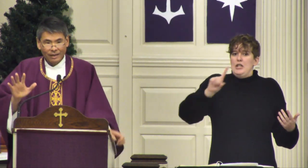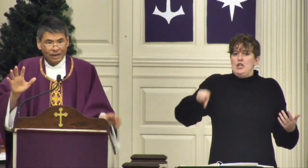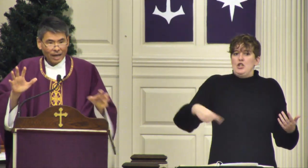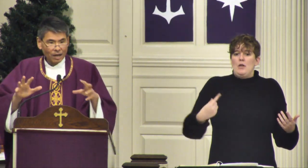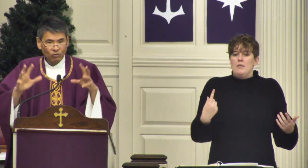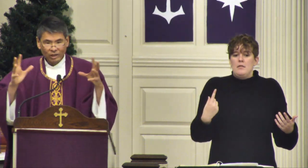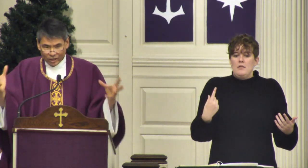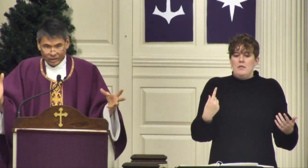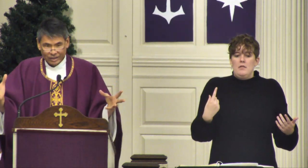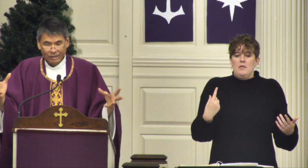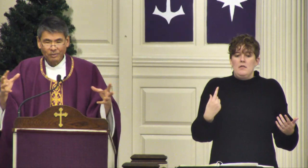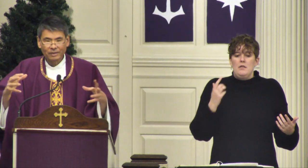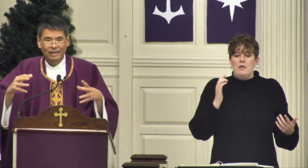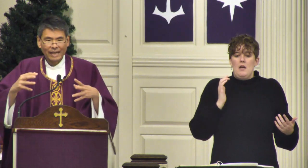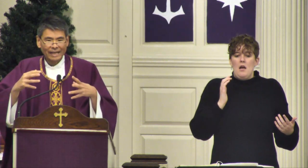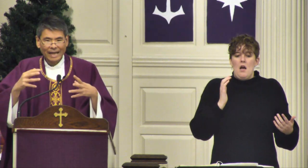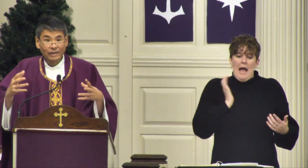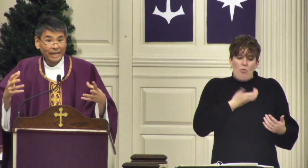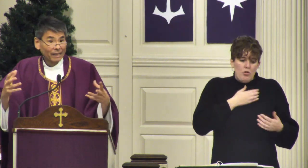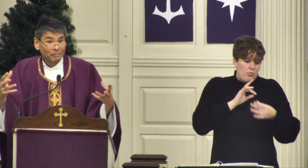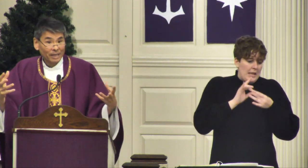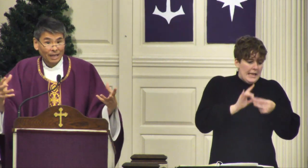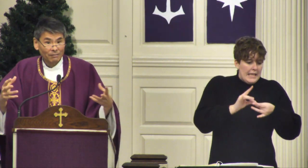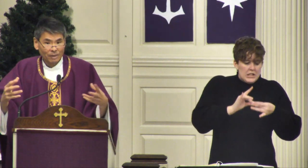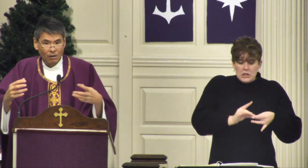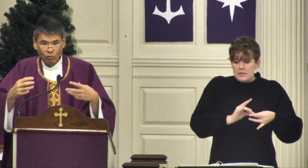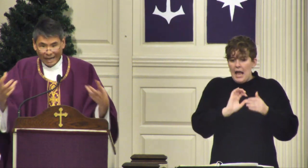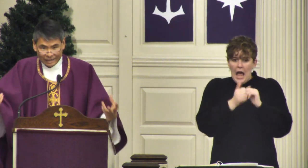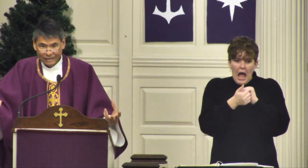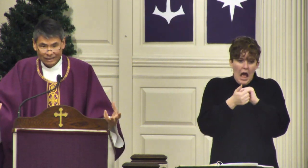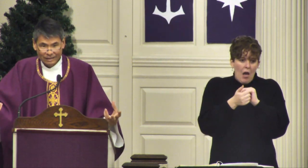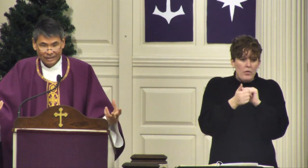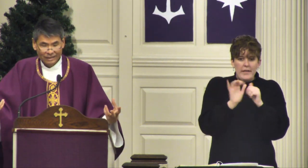our relationships and how they can become wrecked.